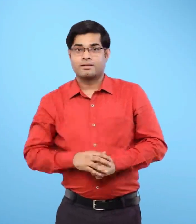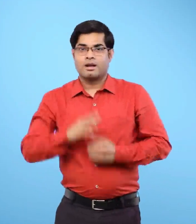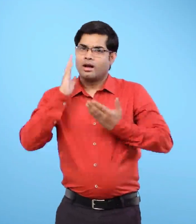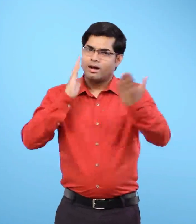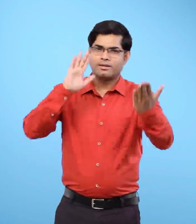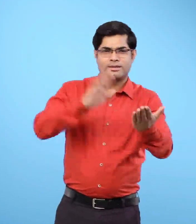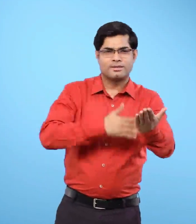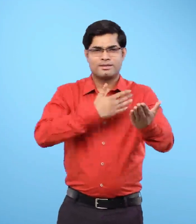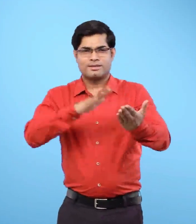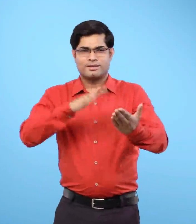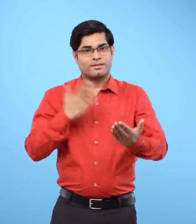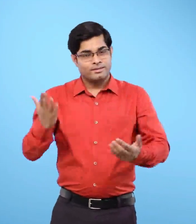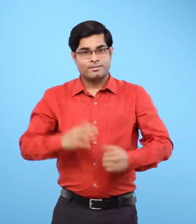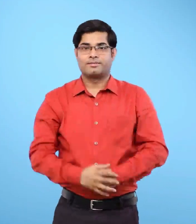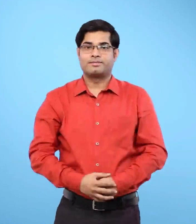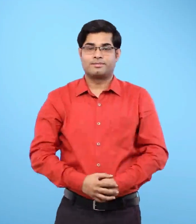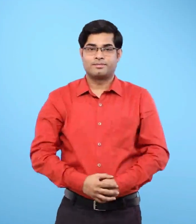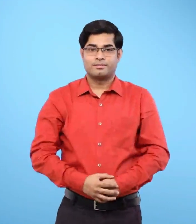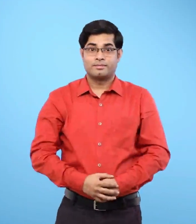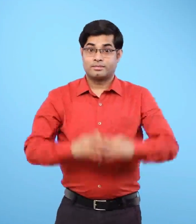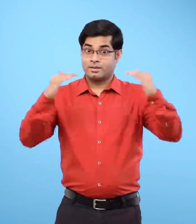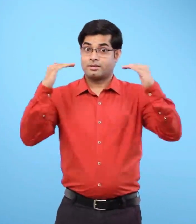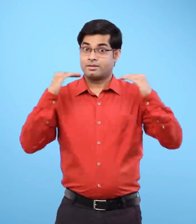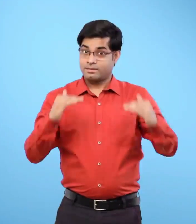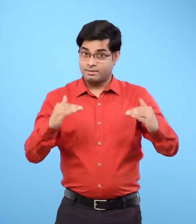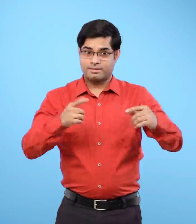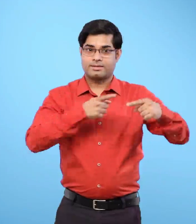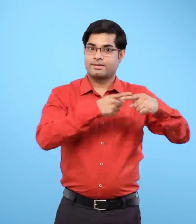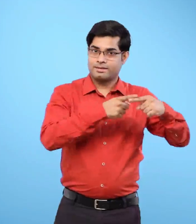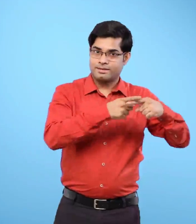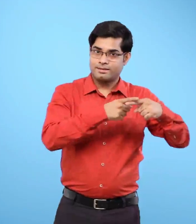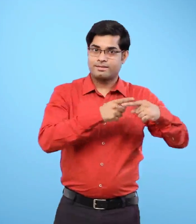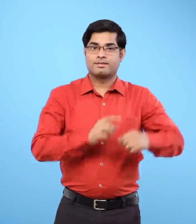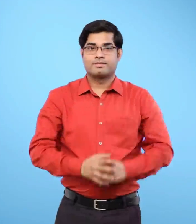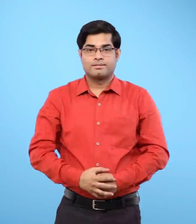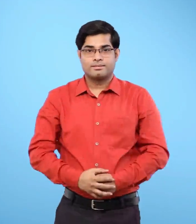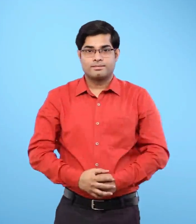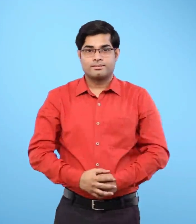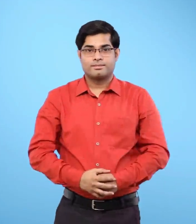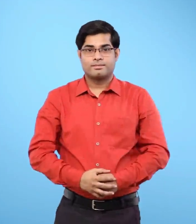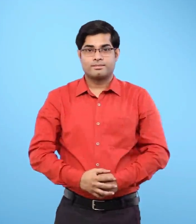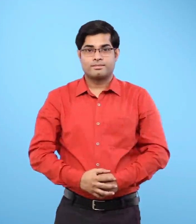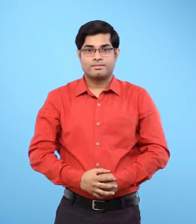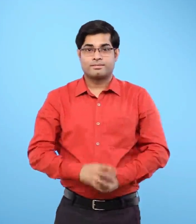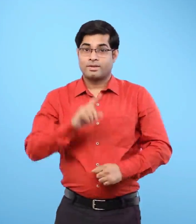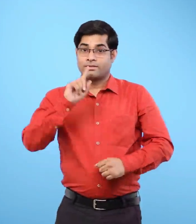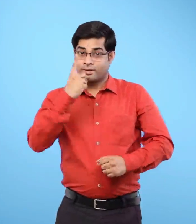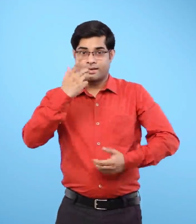Music. Day, Saturday. period 1,